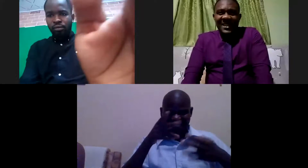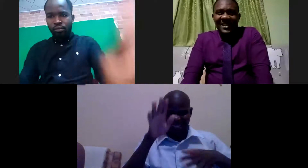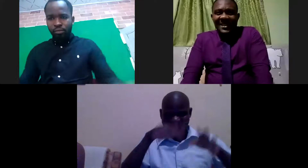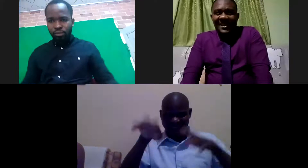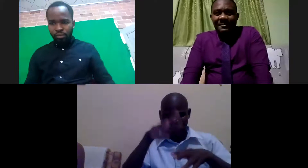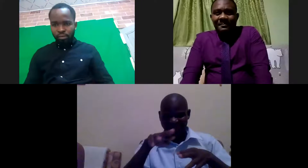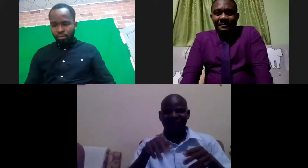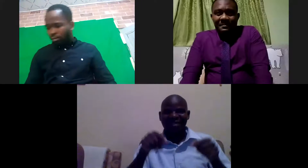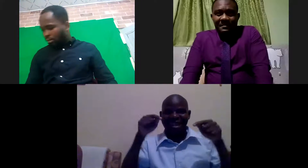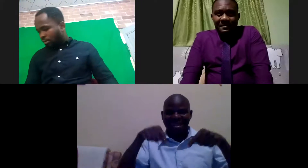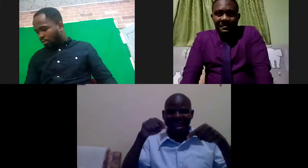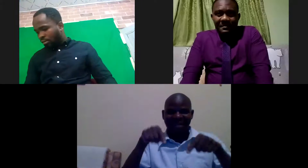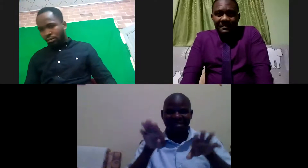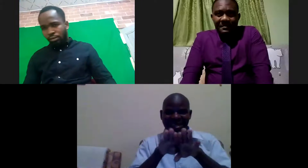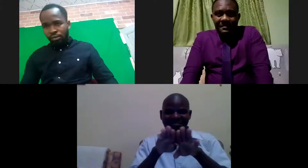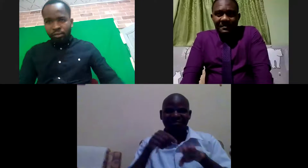Yeah, Malawi is now